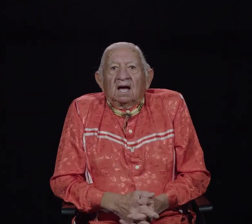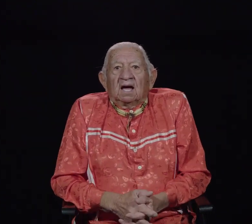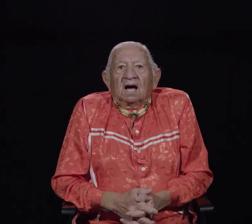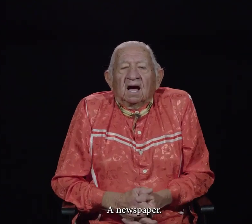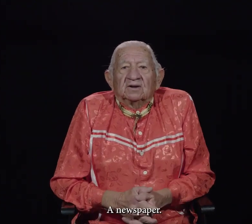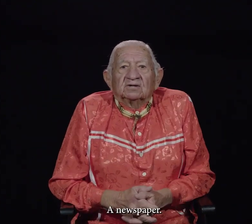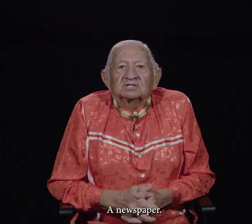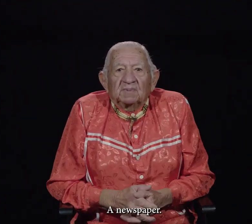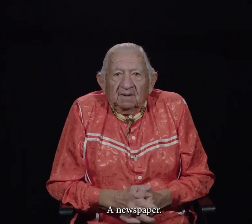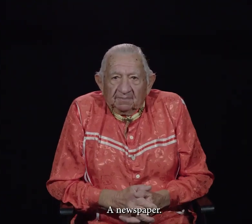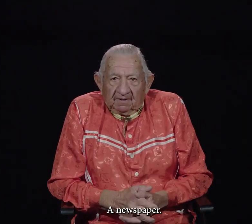A newspaper